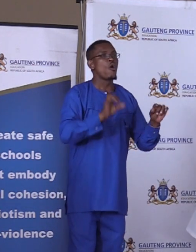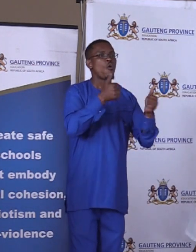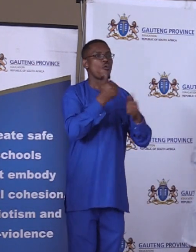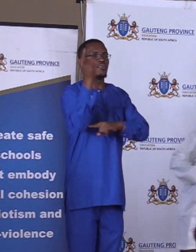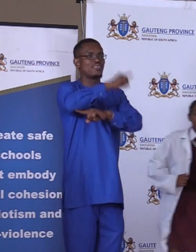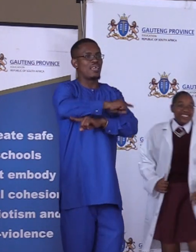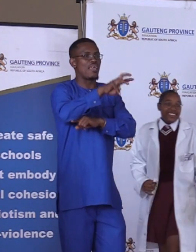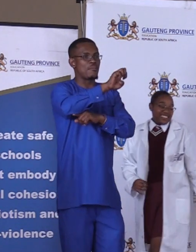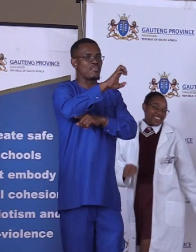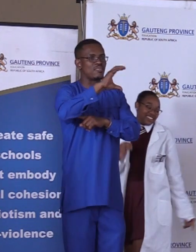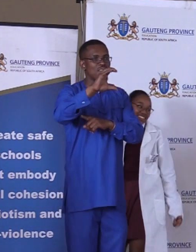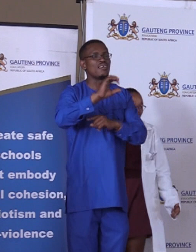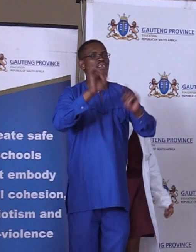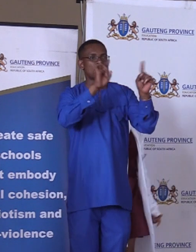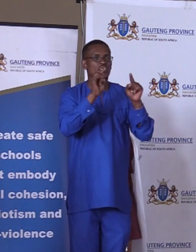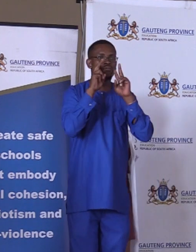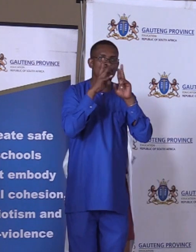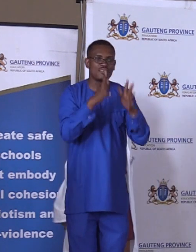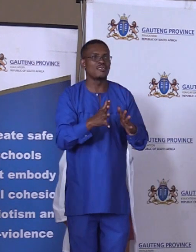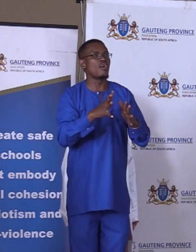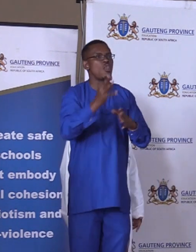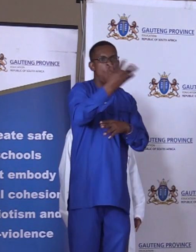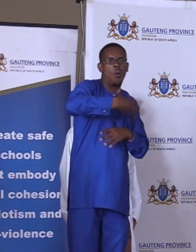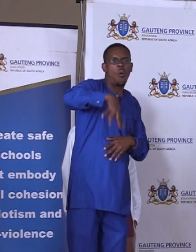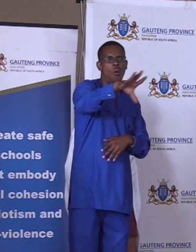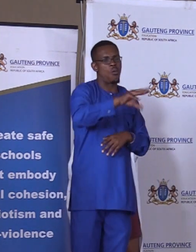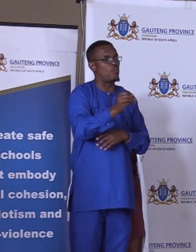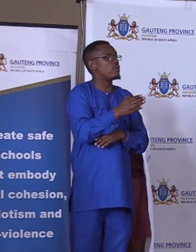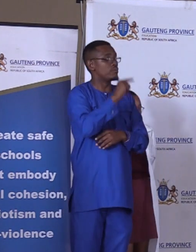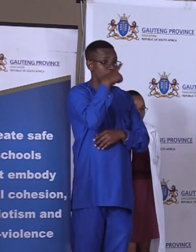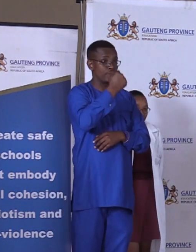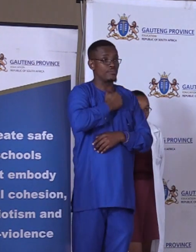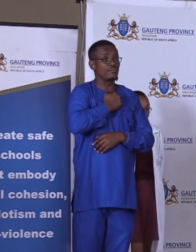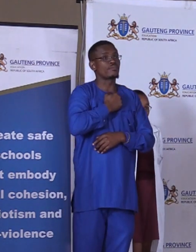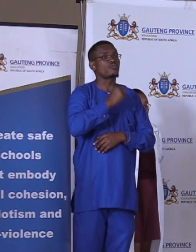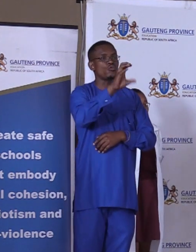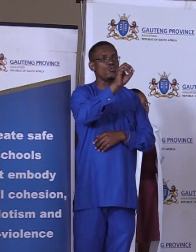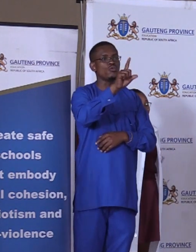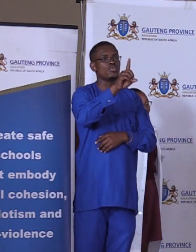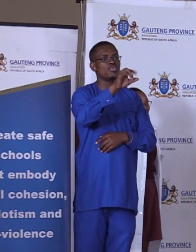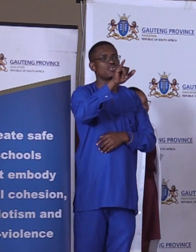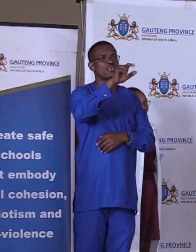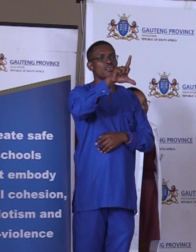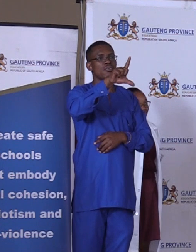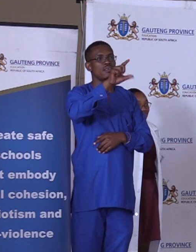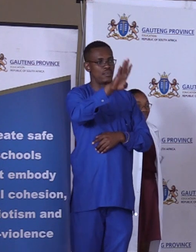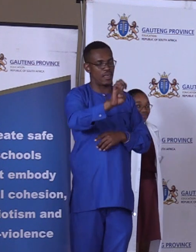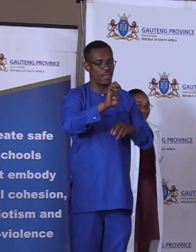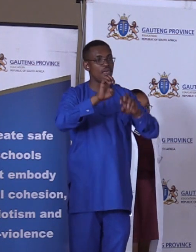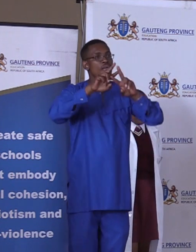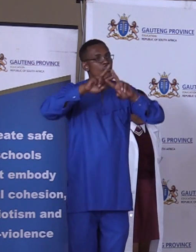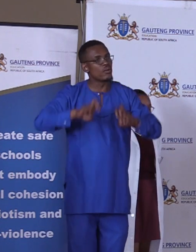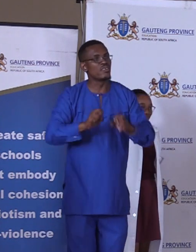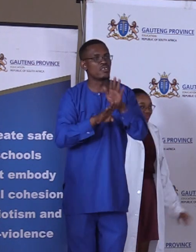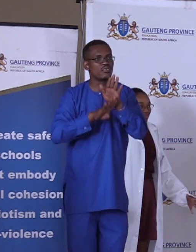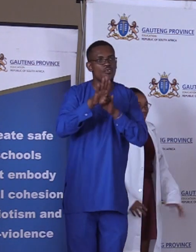Good day, MEC, distinguished guests and rest of you, ladies and gentlemen. My name is Udirile Kaz and I am a research and